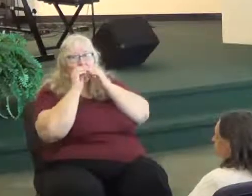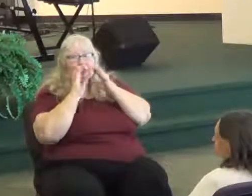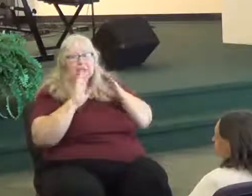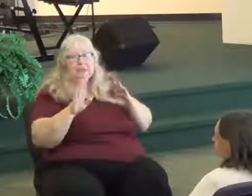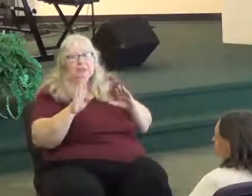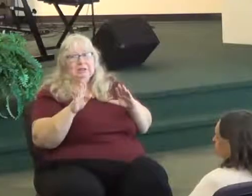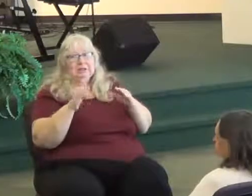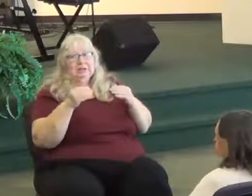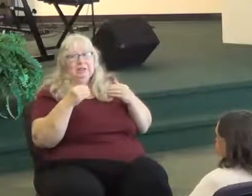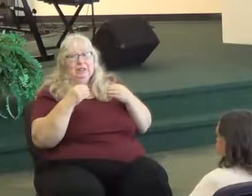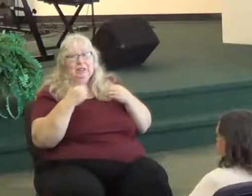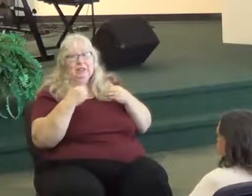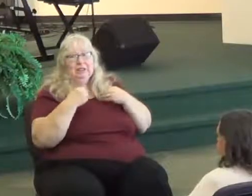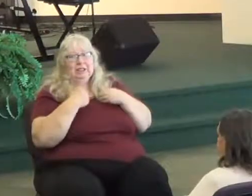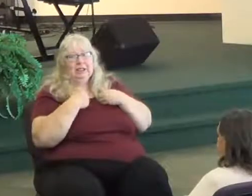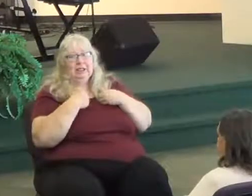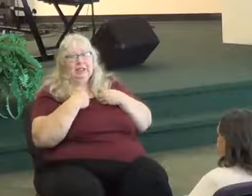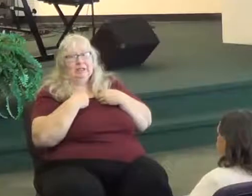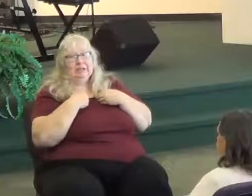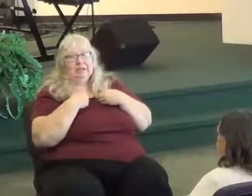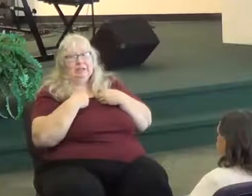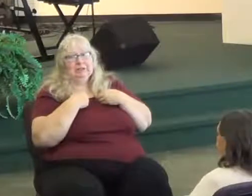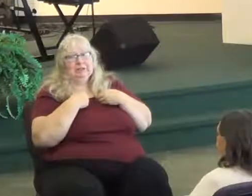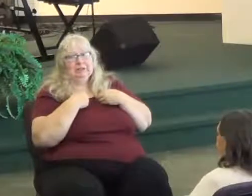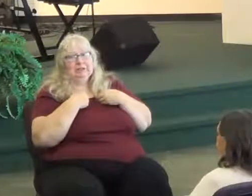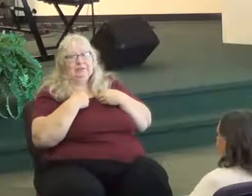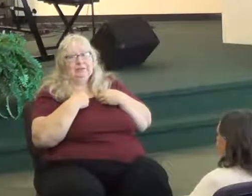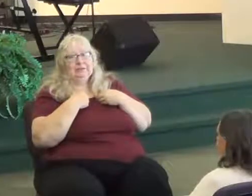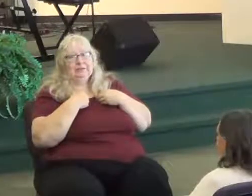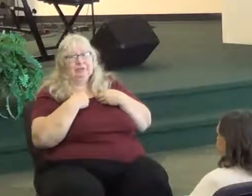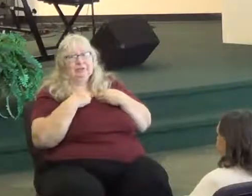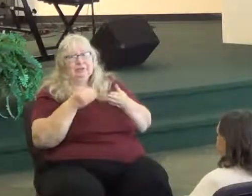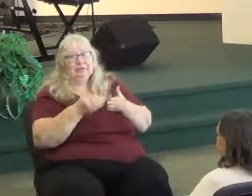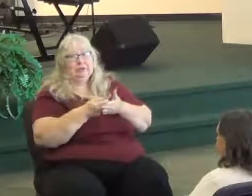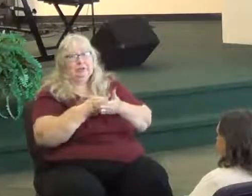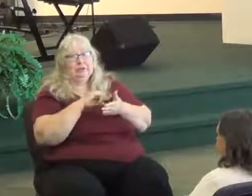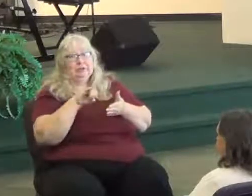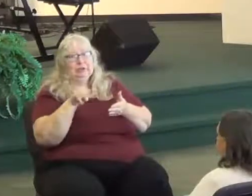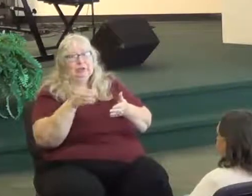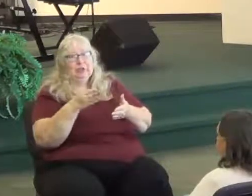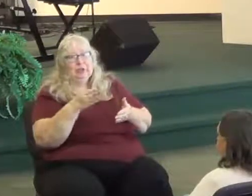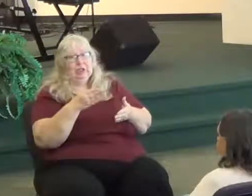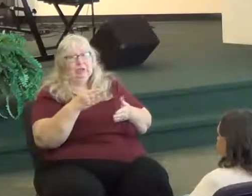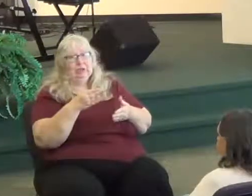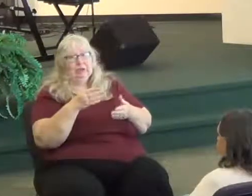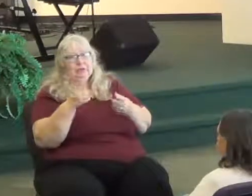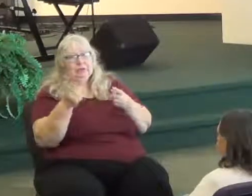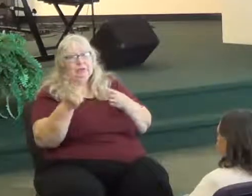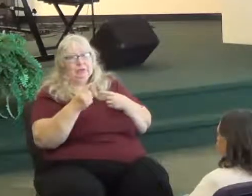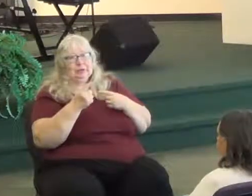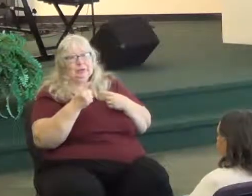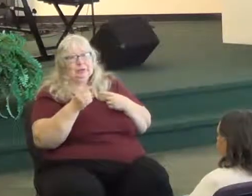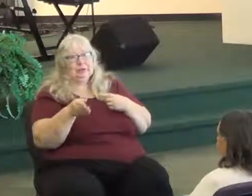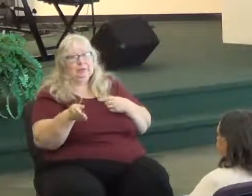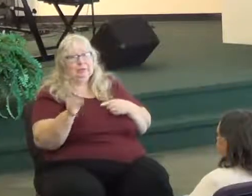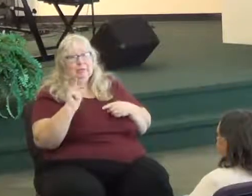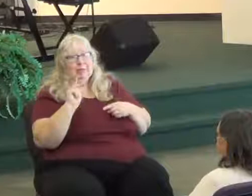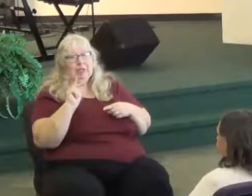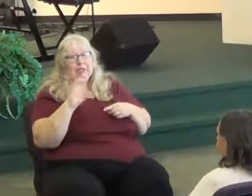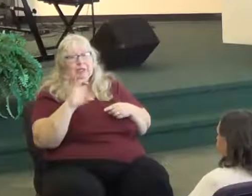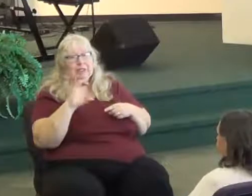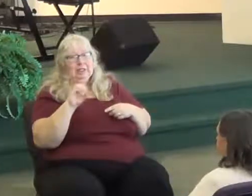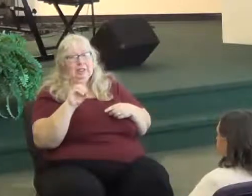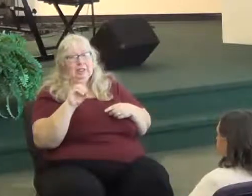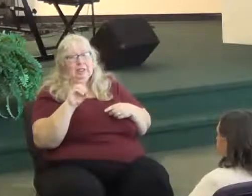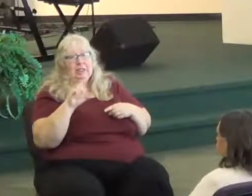that. And it grew him to be able to come back to Columbia City. And he was